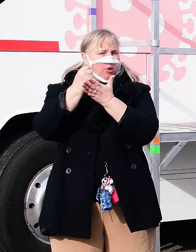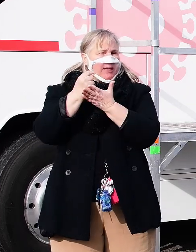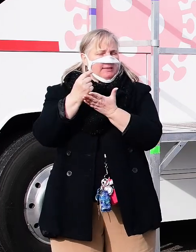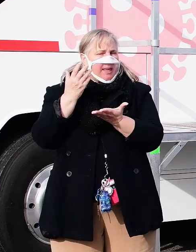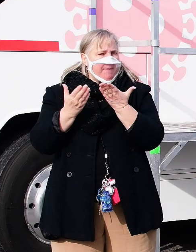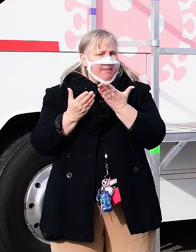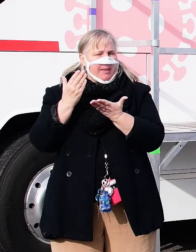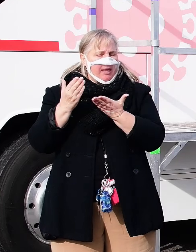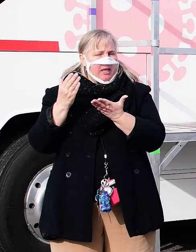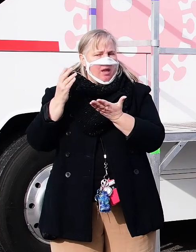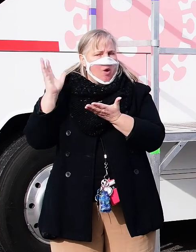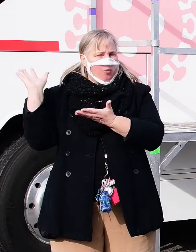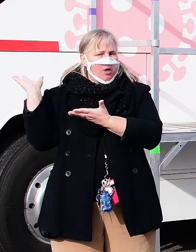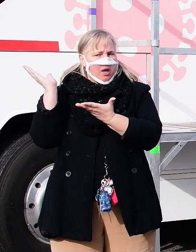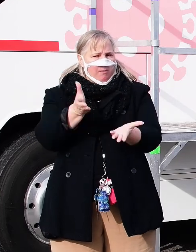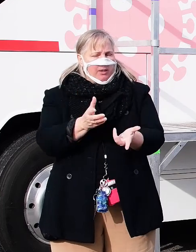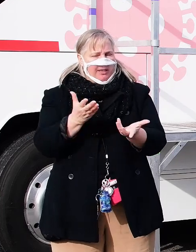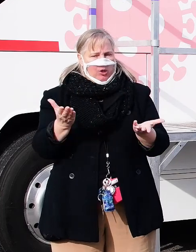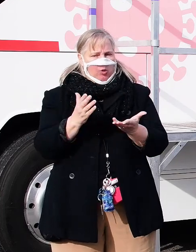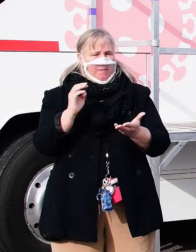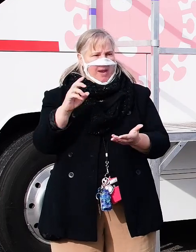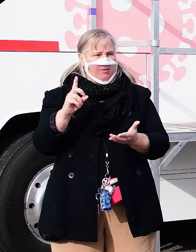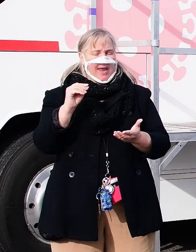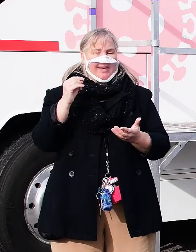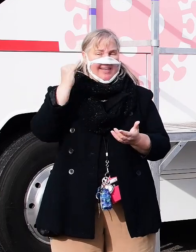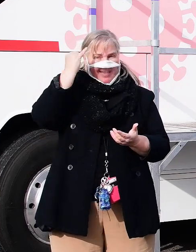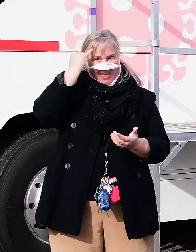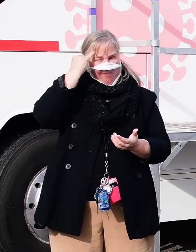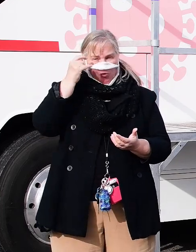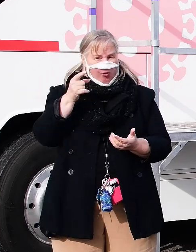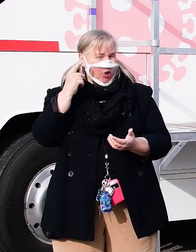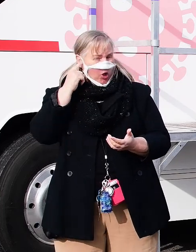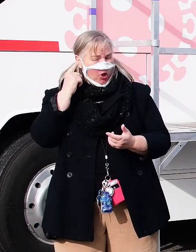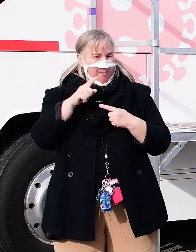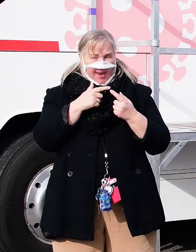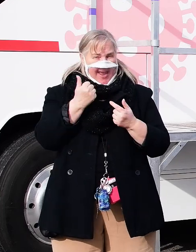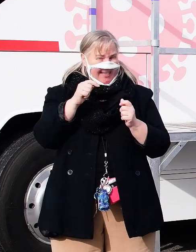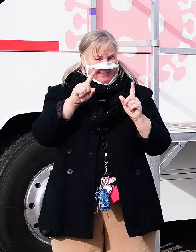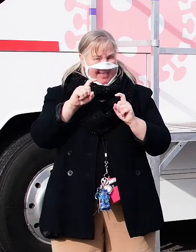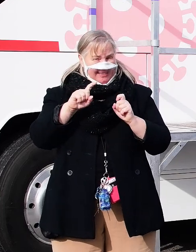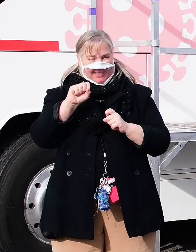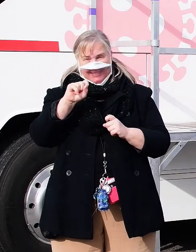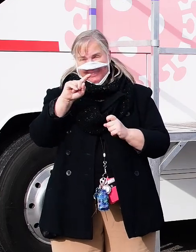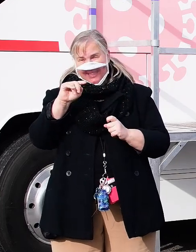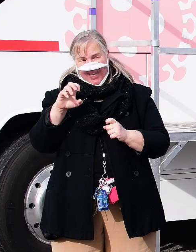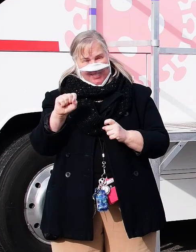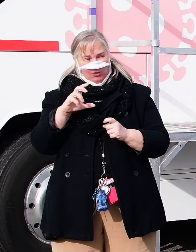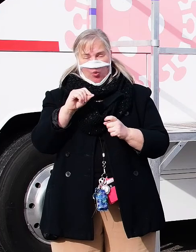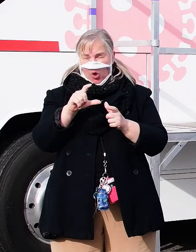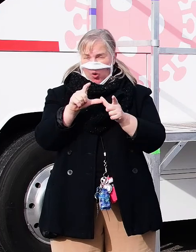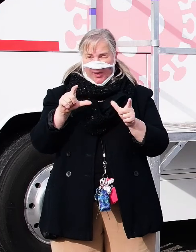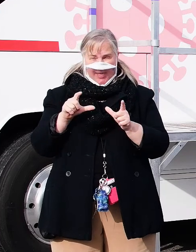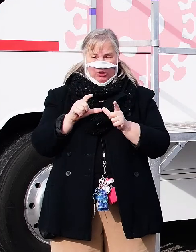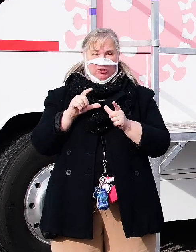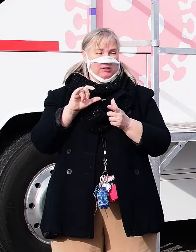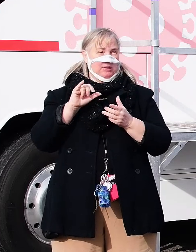to Maryland, and if you've been hearing about any testing sites or testing locations